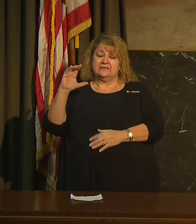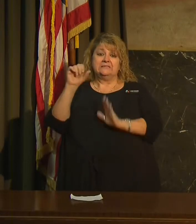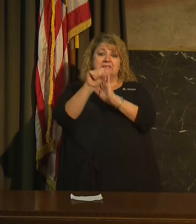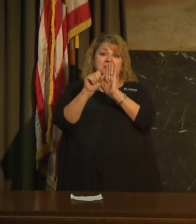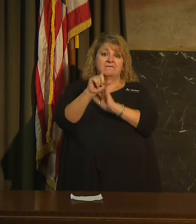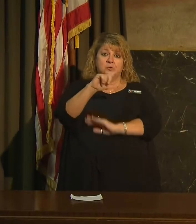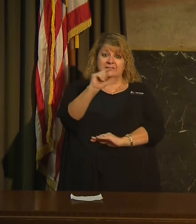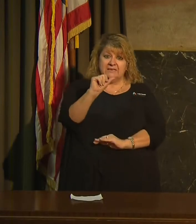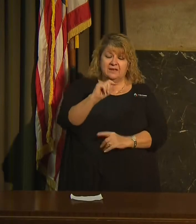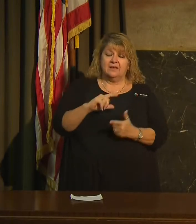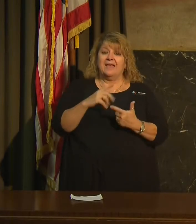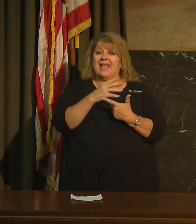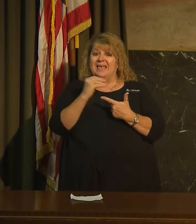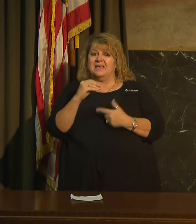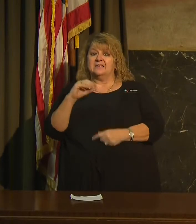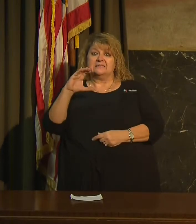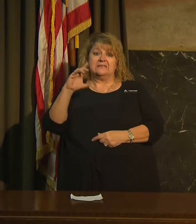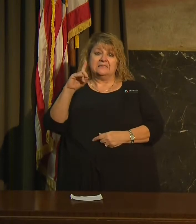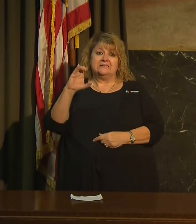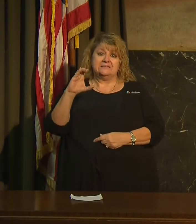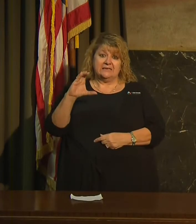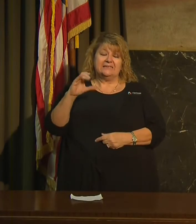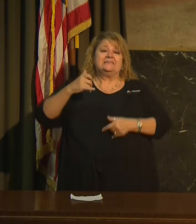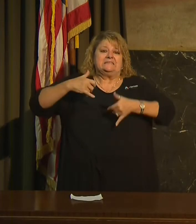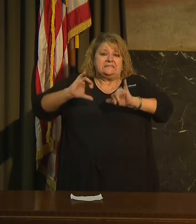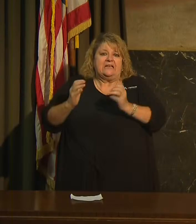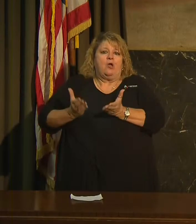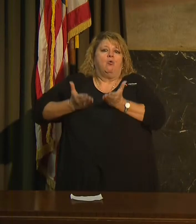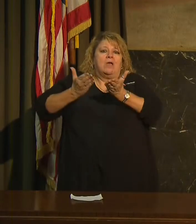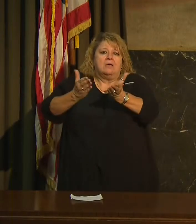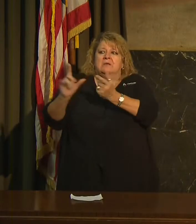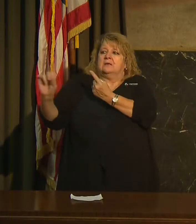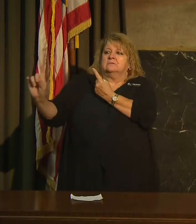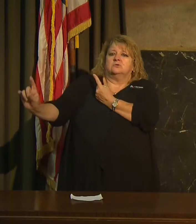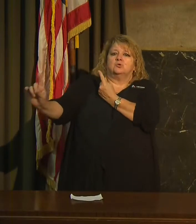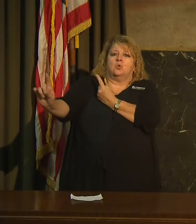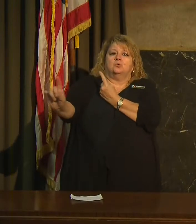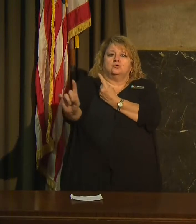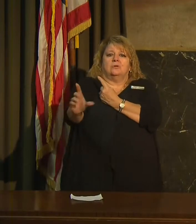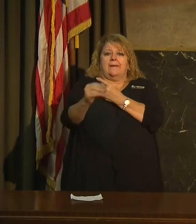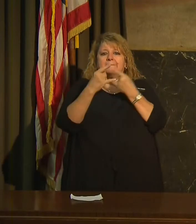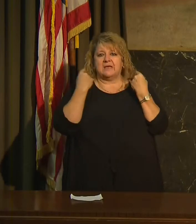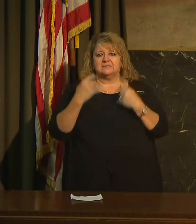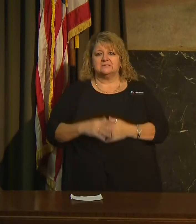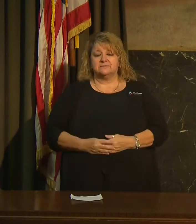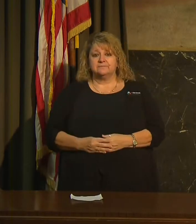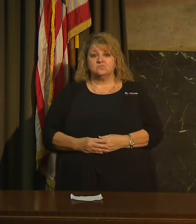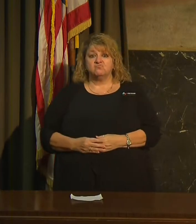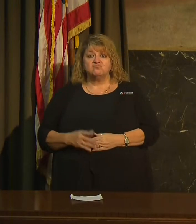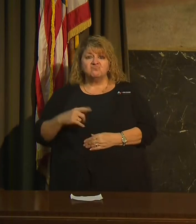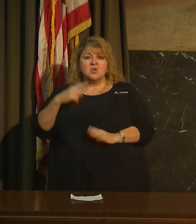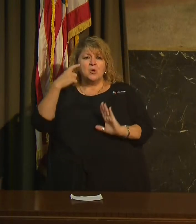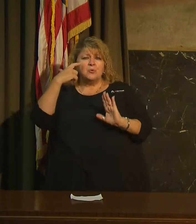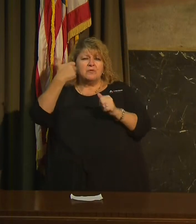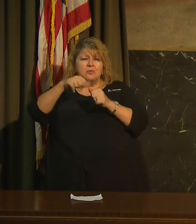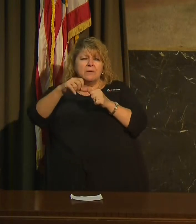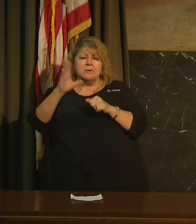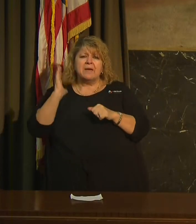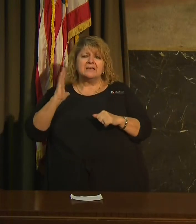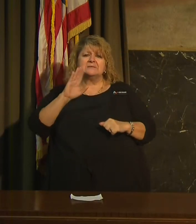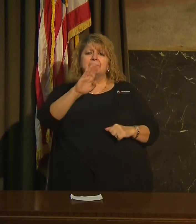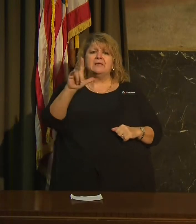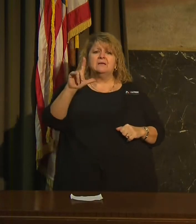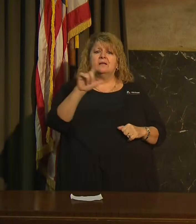of Louisiana and by the CDC. And there were a number of bills, if you will recall, that were passed